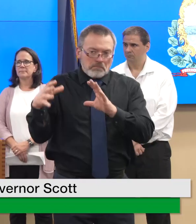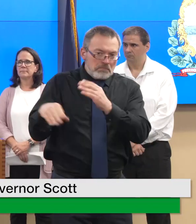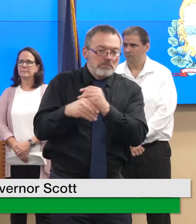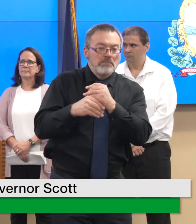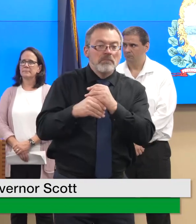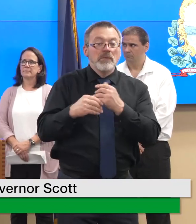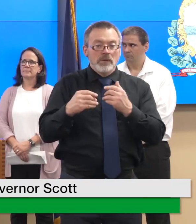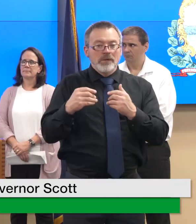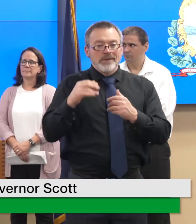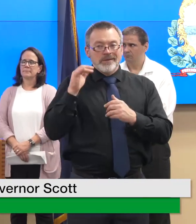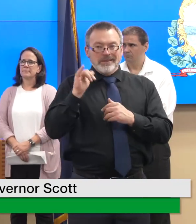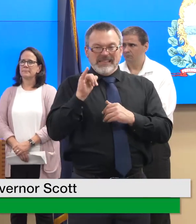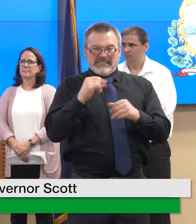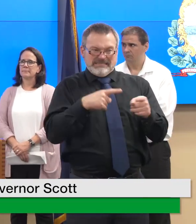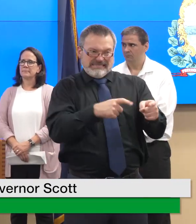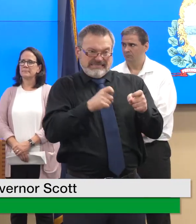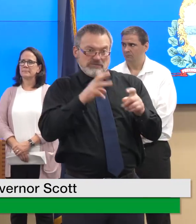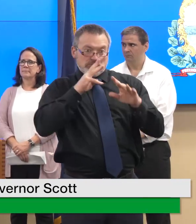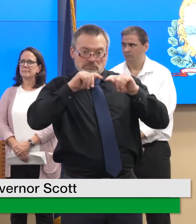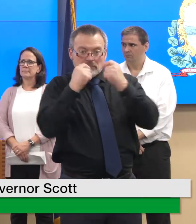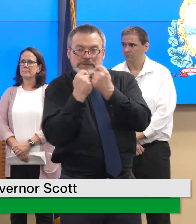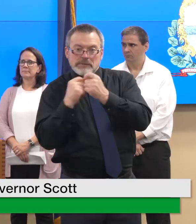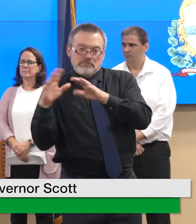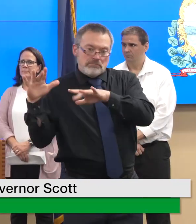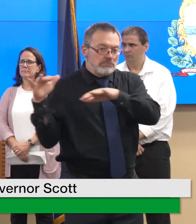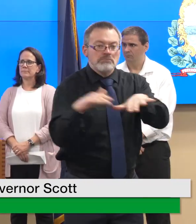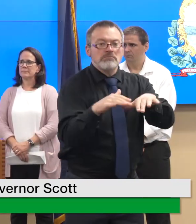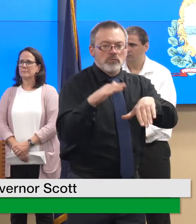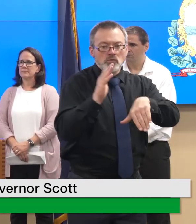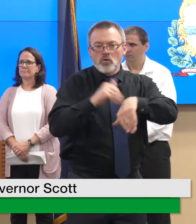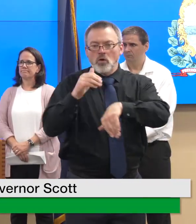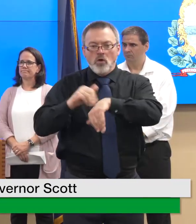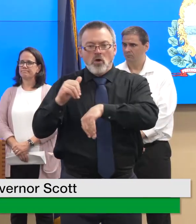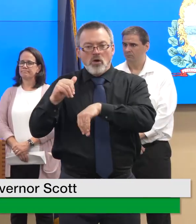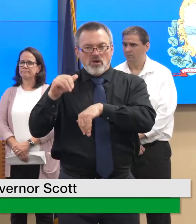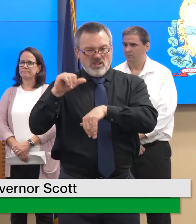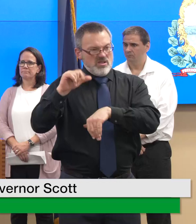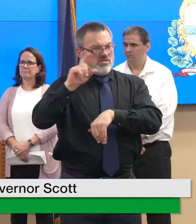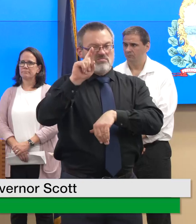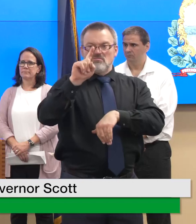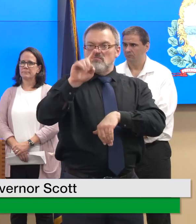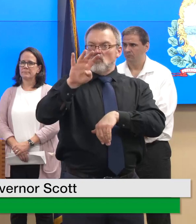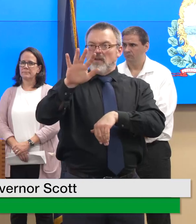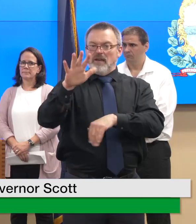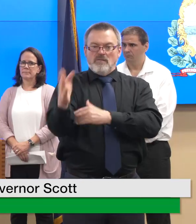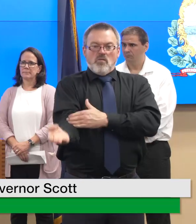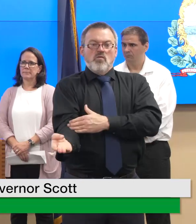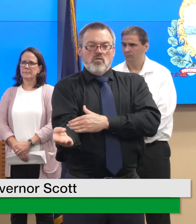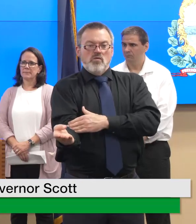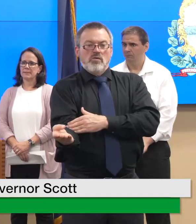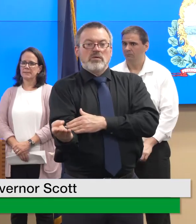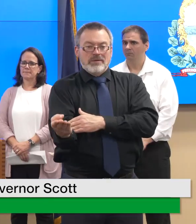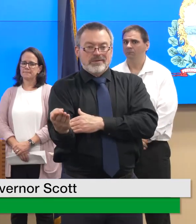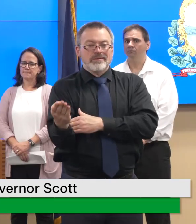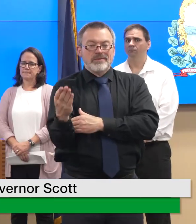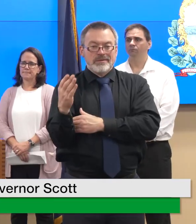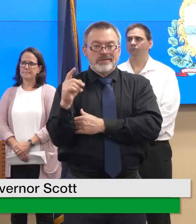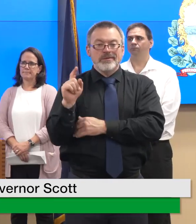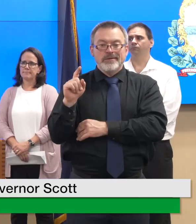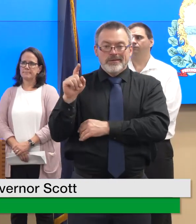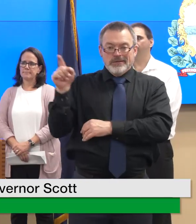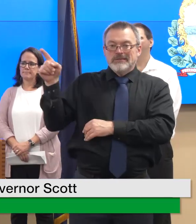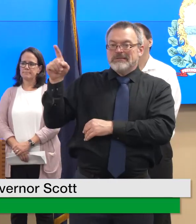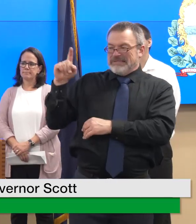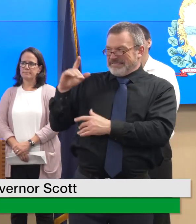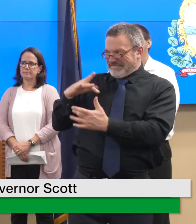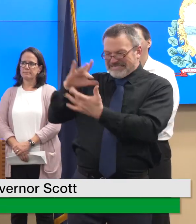Team was called in at 1:45. Mike Cannon received the call first and assembled the